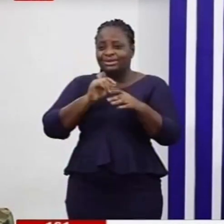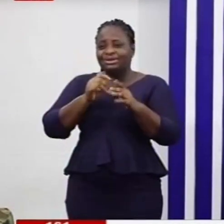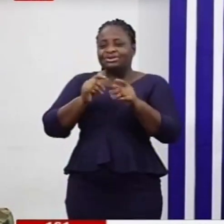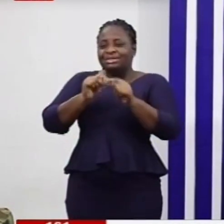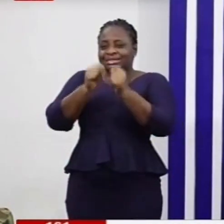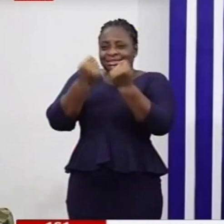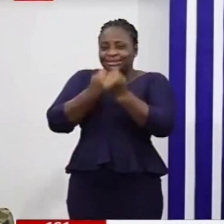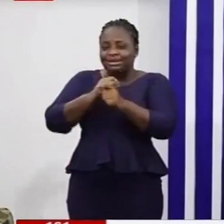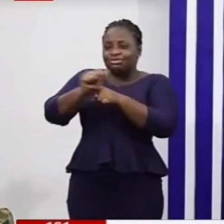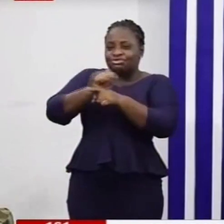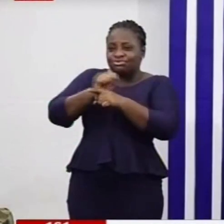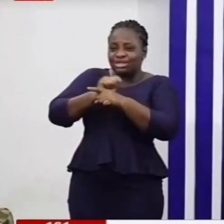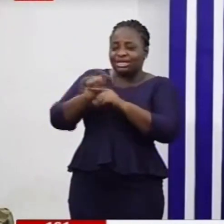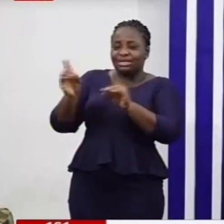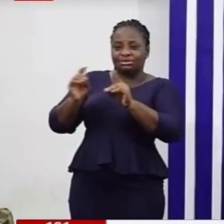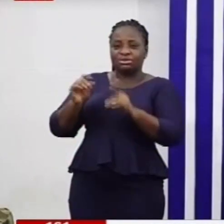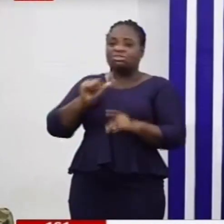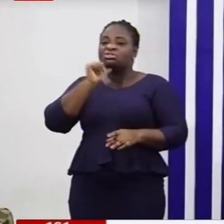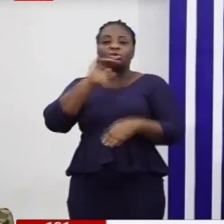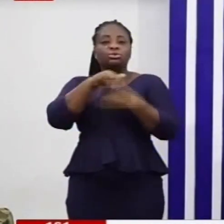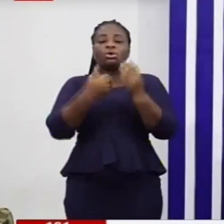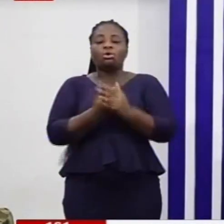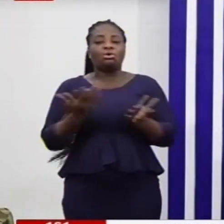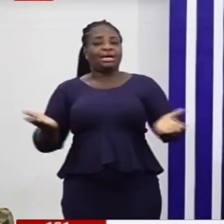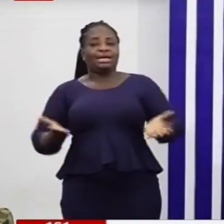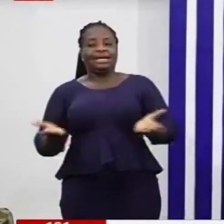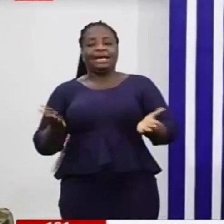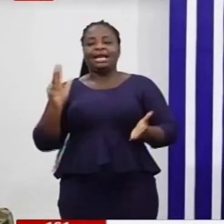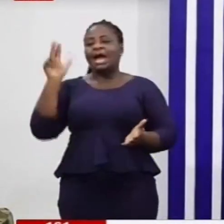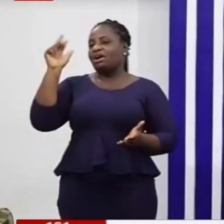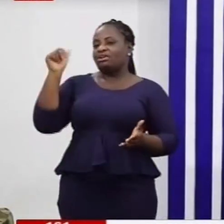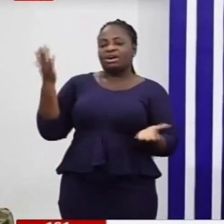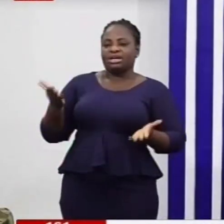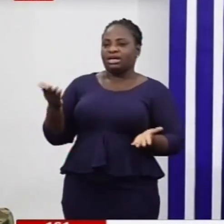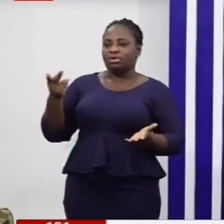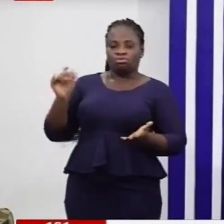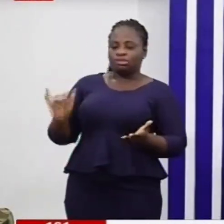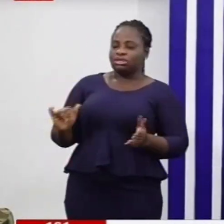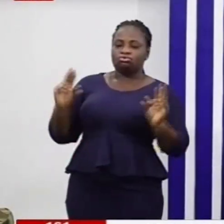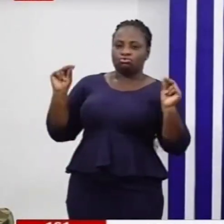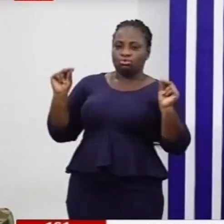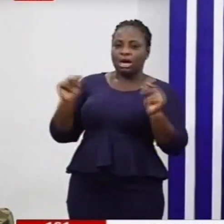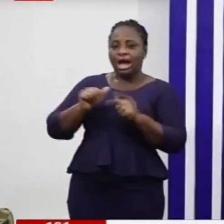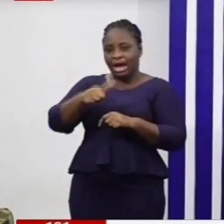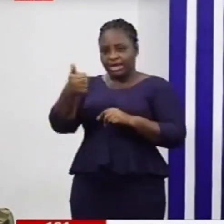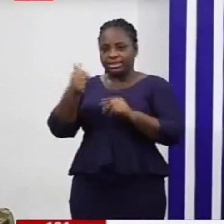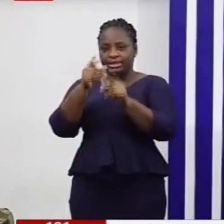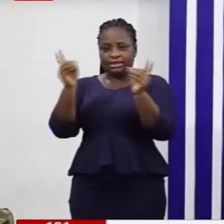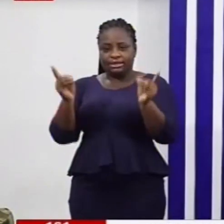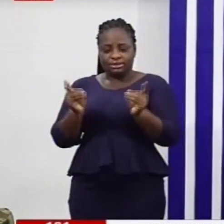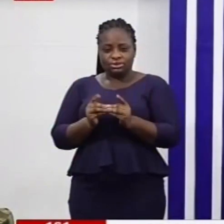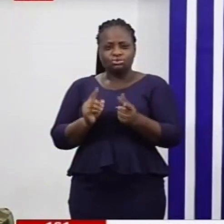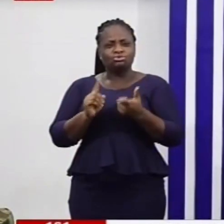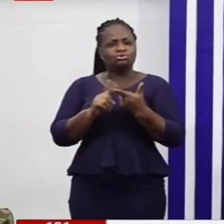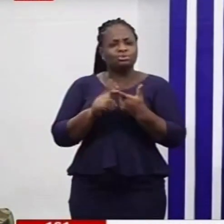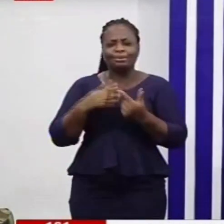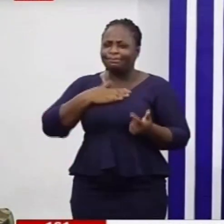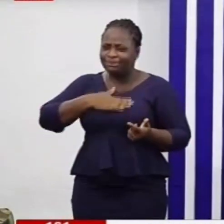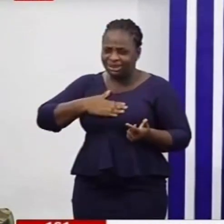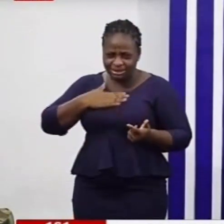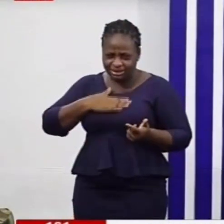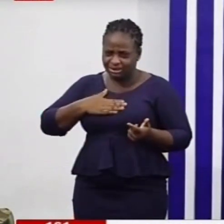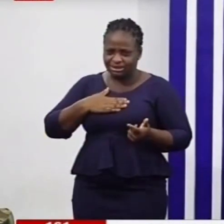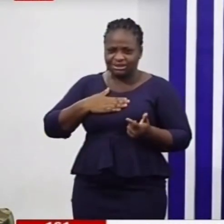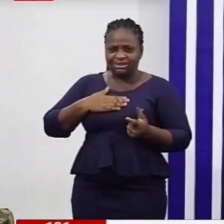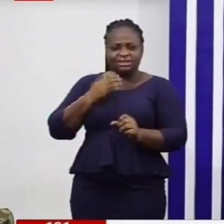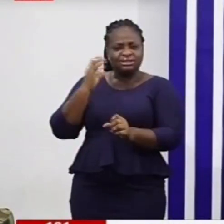country who are doing that, because not all of them are in Greater Accra and Greater Kumasi as well. Then two, and please let's take